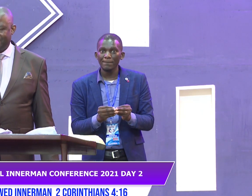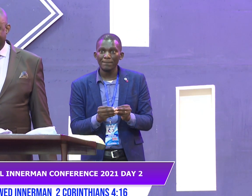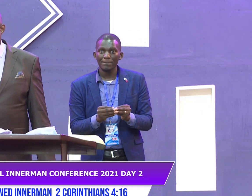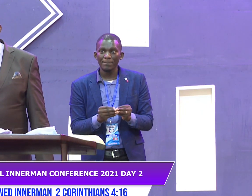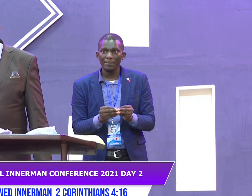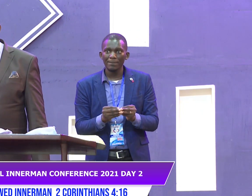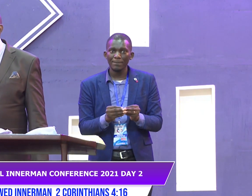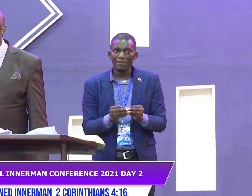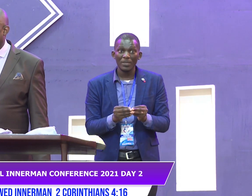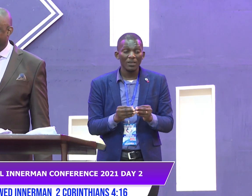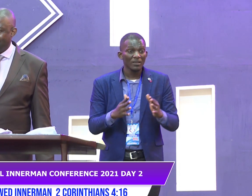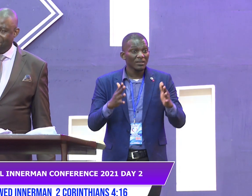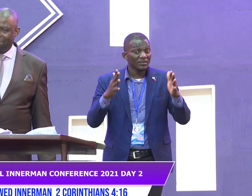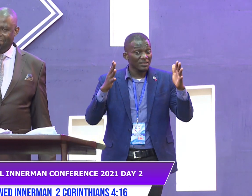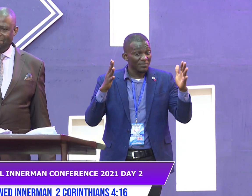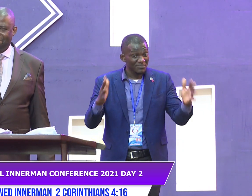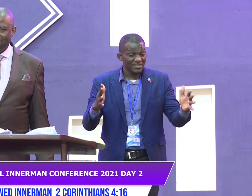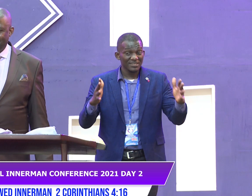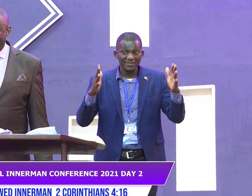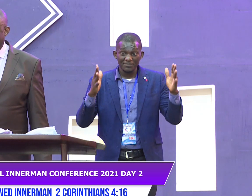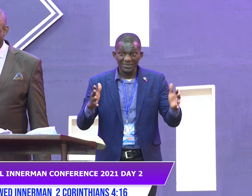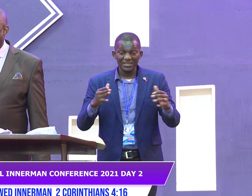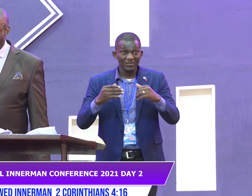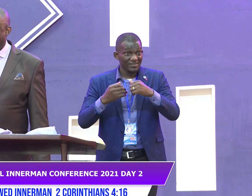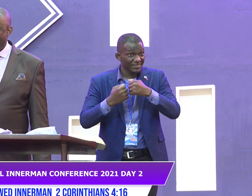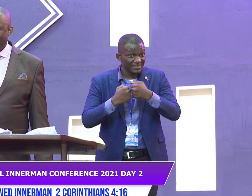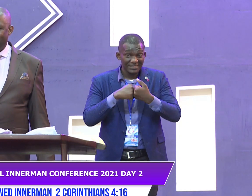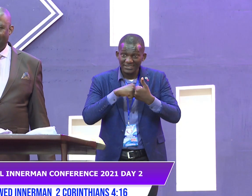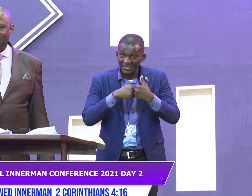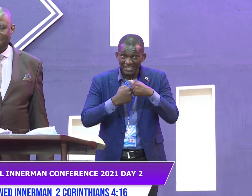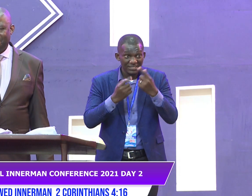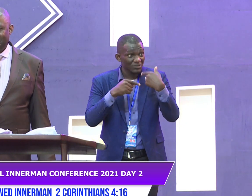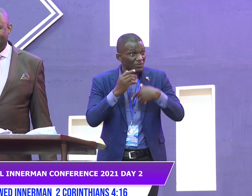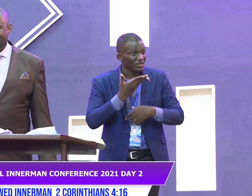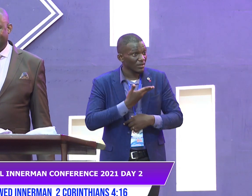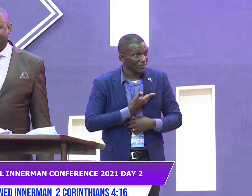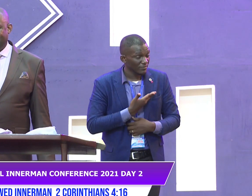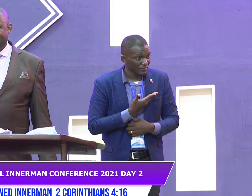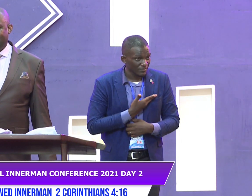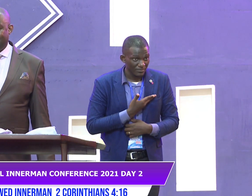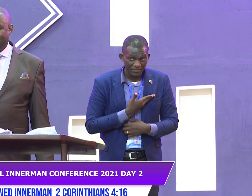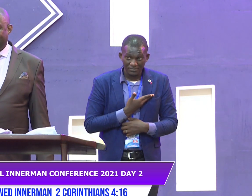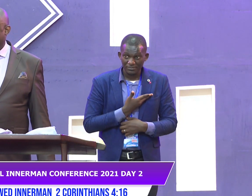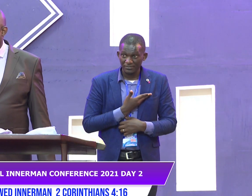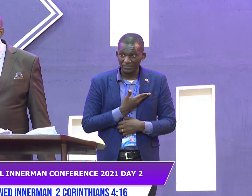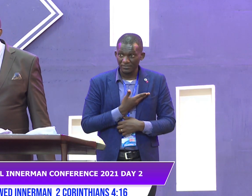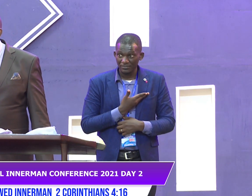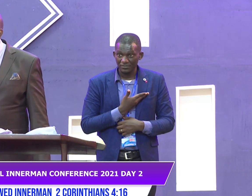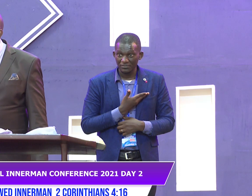Okusomoza okukyasinga okubeera okunene. The greatest challenge that we have.